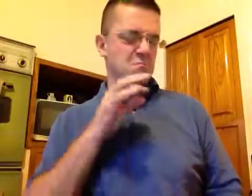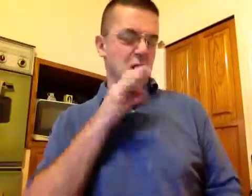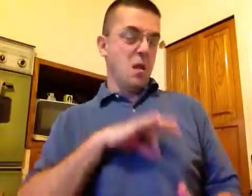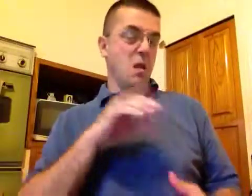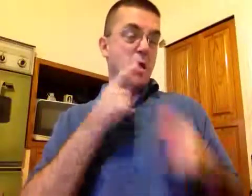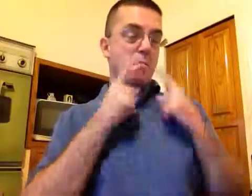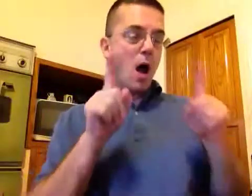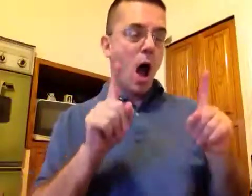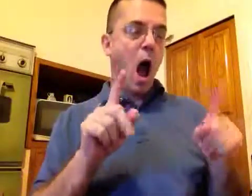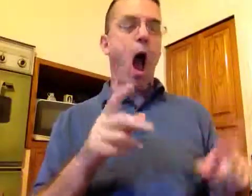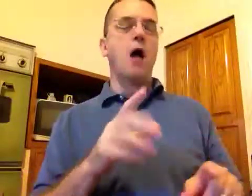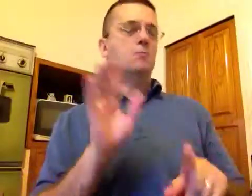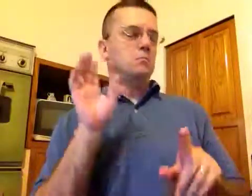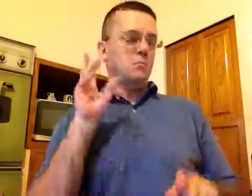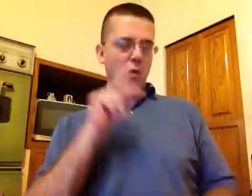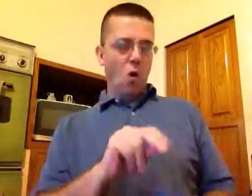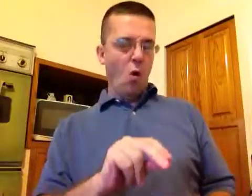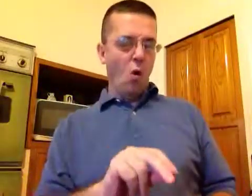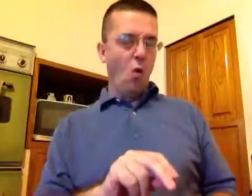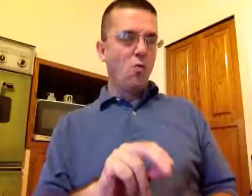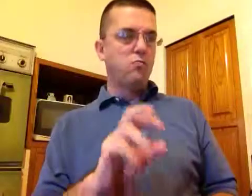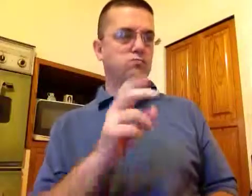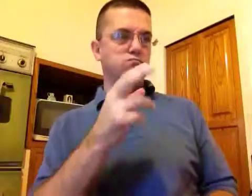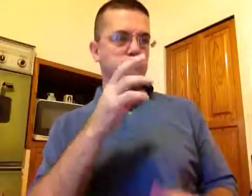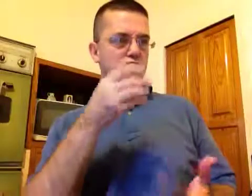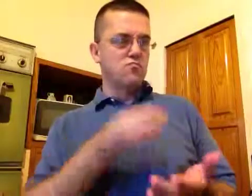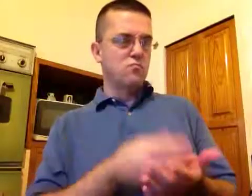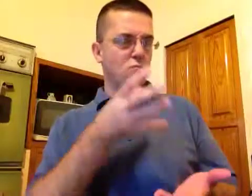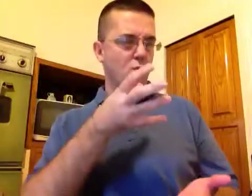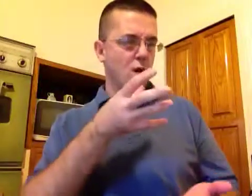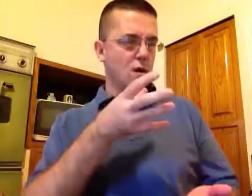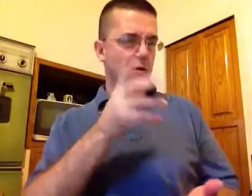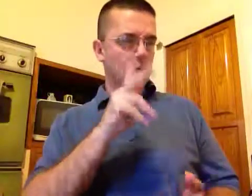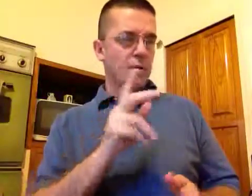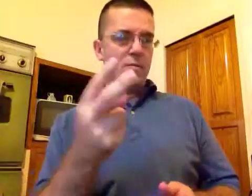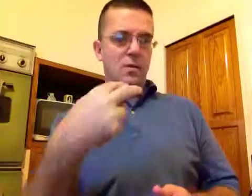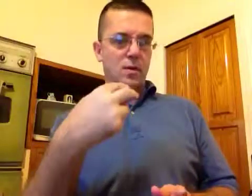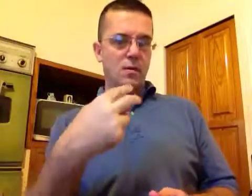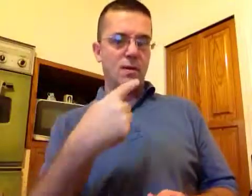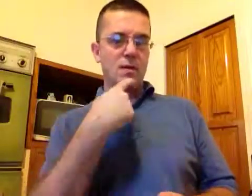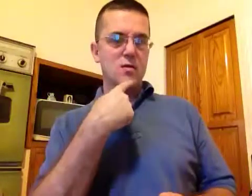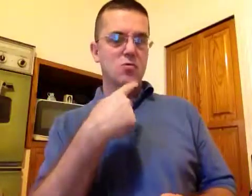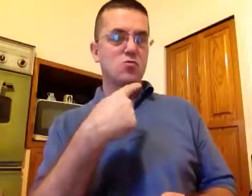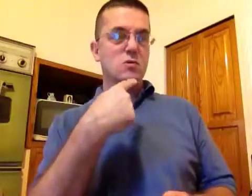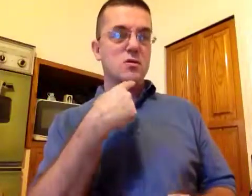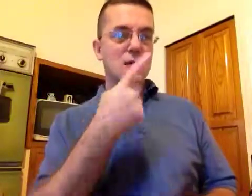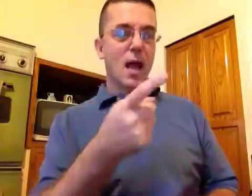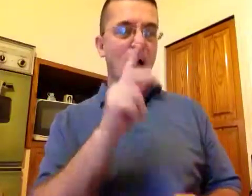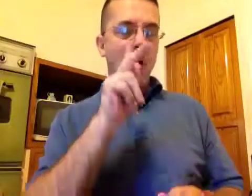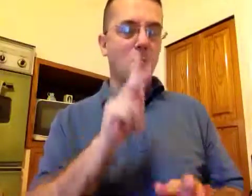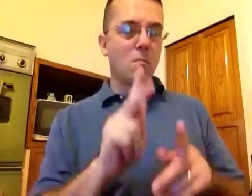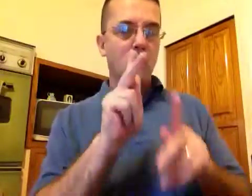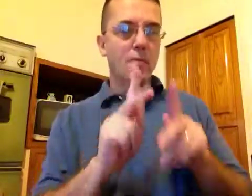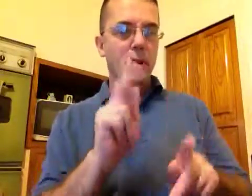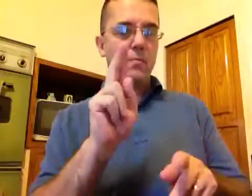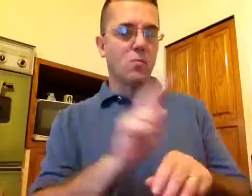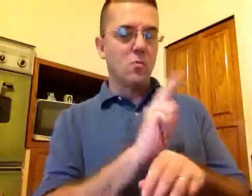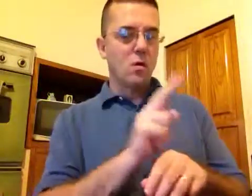cards to prosper with. Rich people look at me and they go, "You do what for a living? You tell people not to use credit cards?" Well, nobody misuses. Yeah, they do, honey. There's a